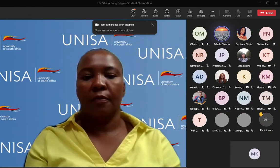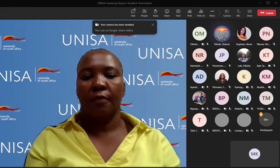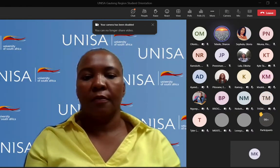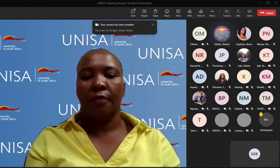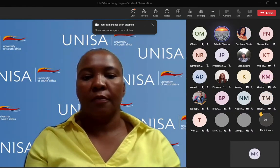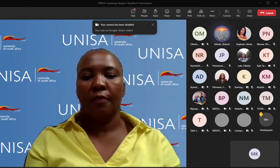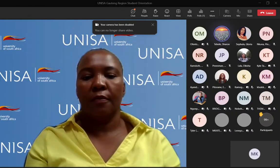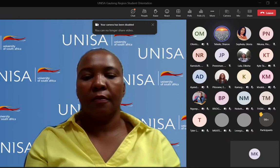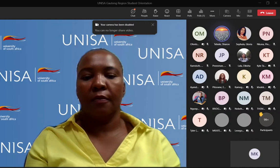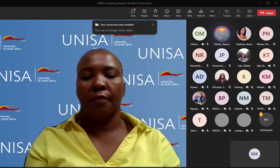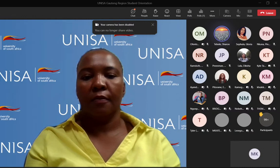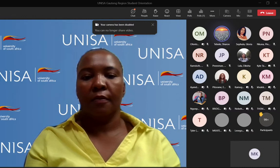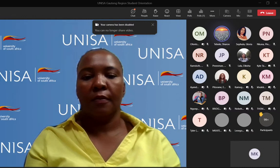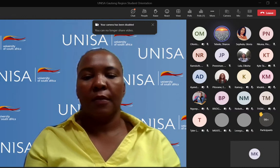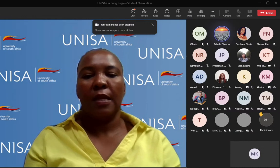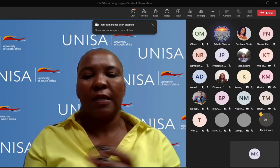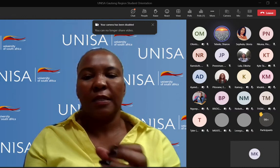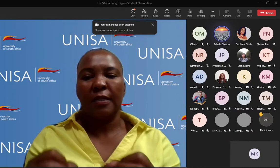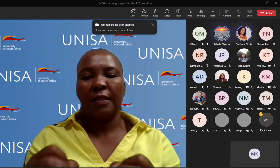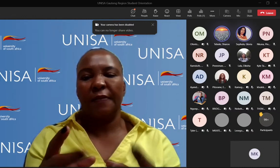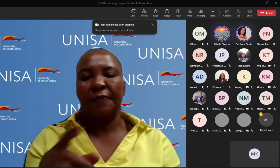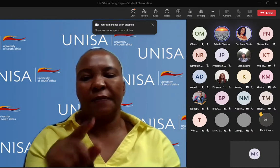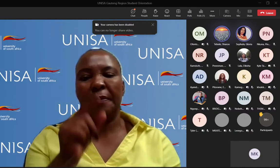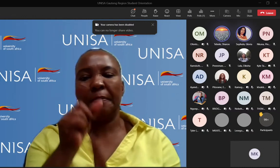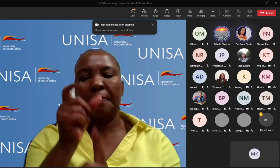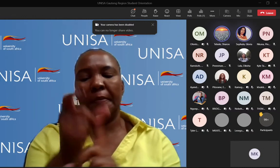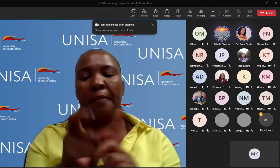okay let's just give it a few moments